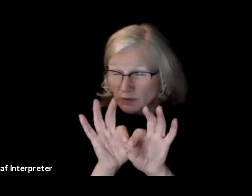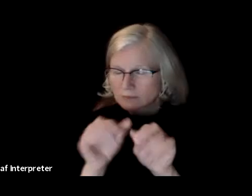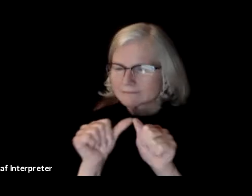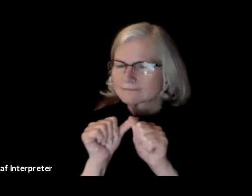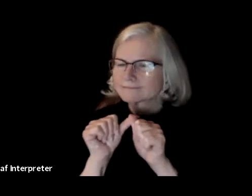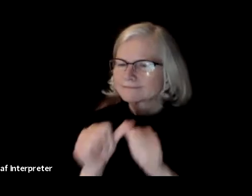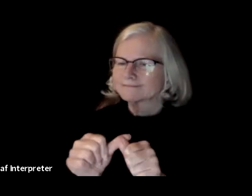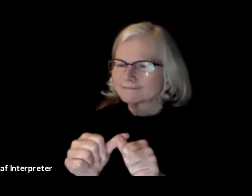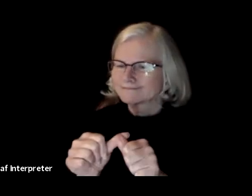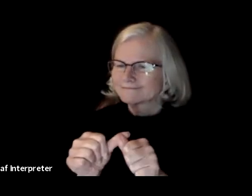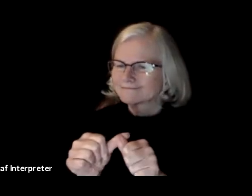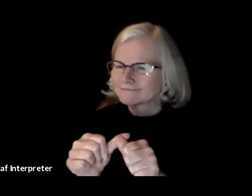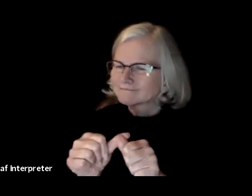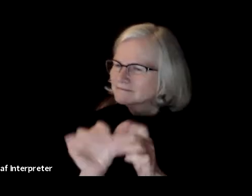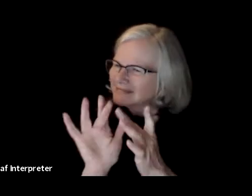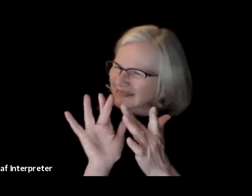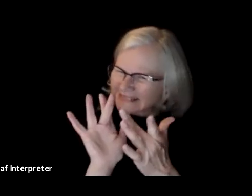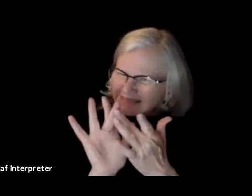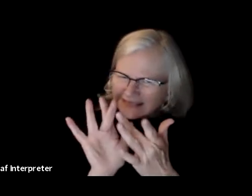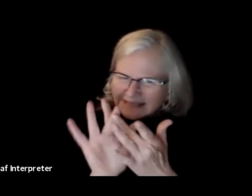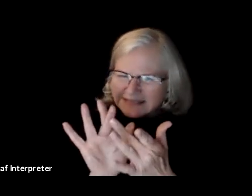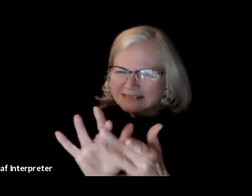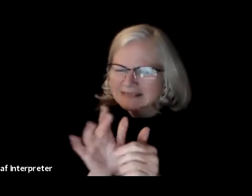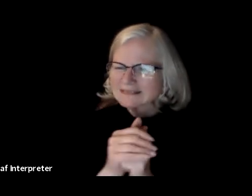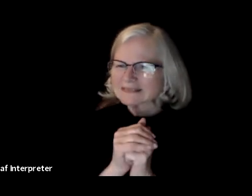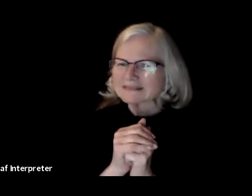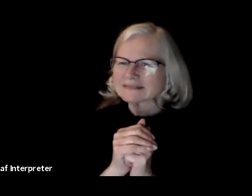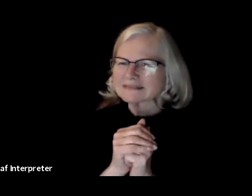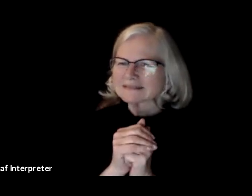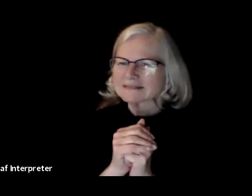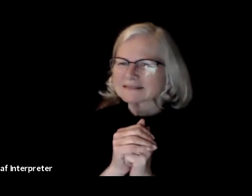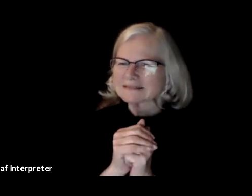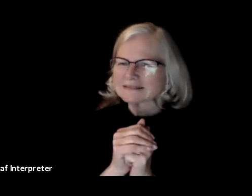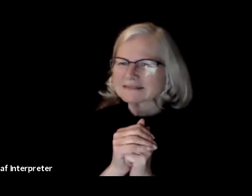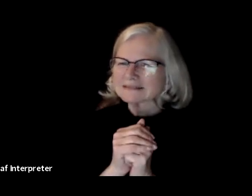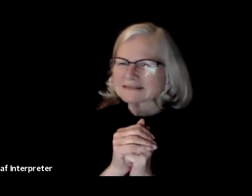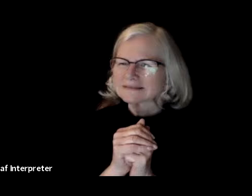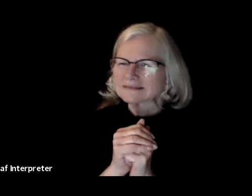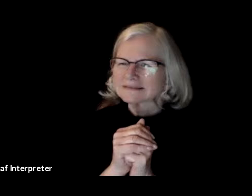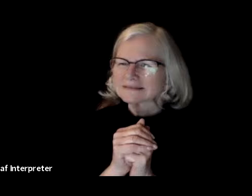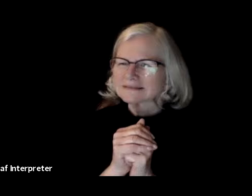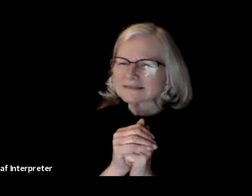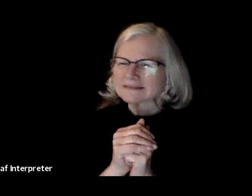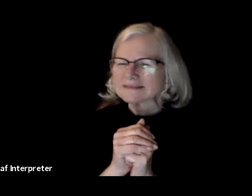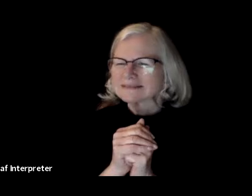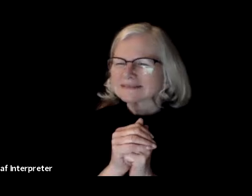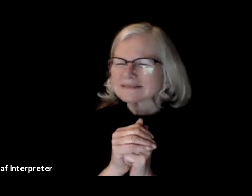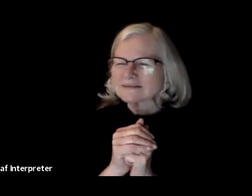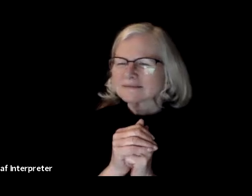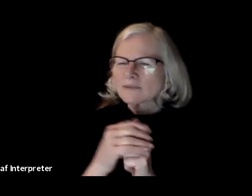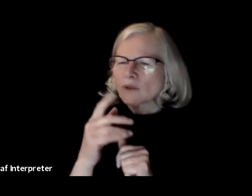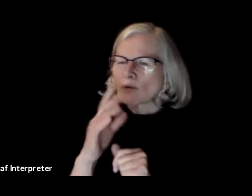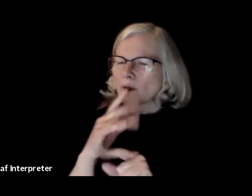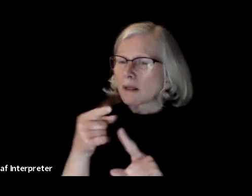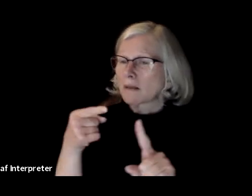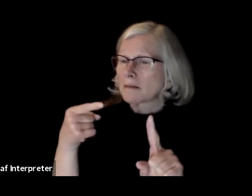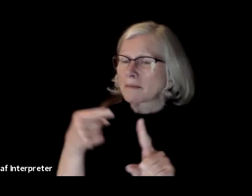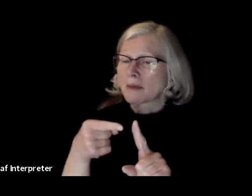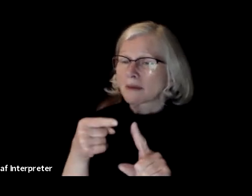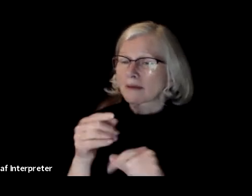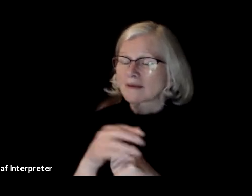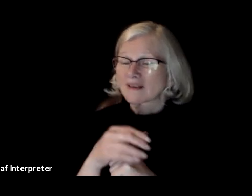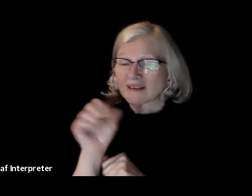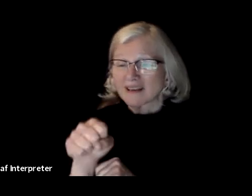efforts to reach those populations as well. So there's just the bottom line point is, even as